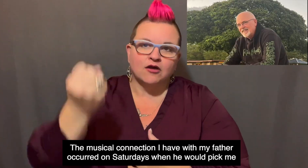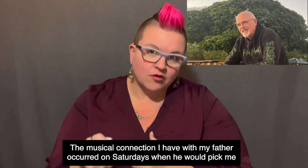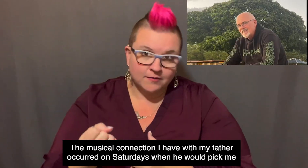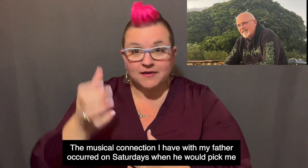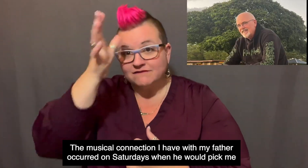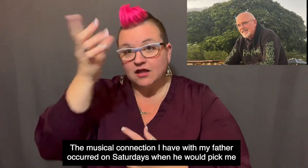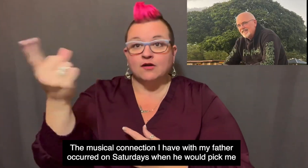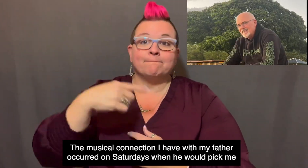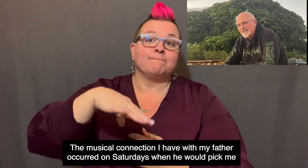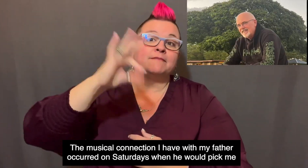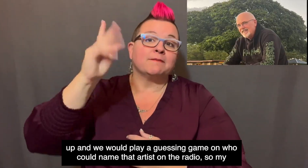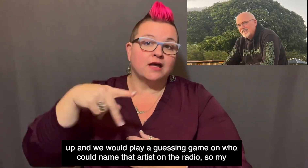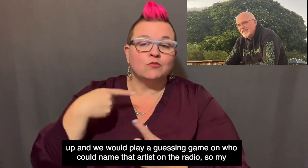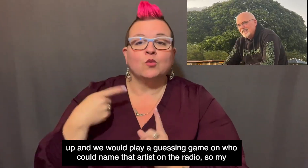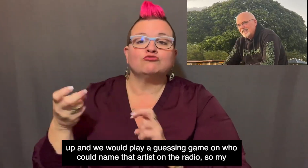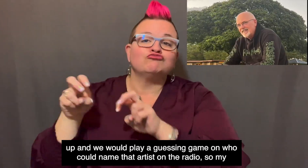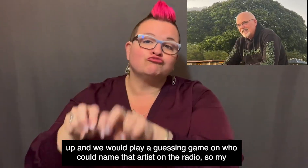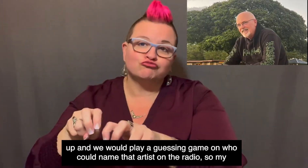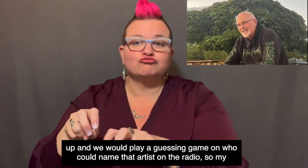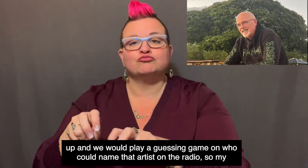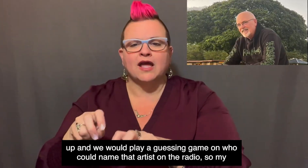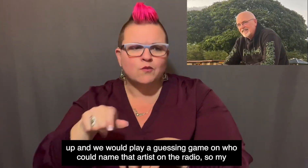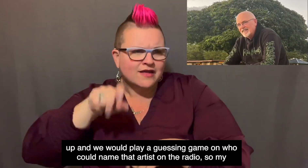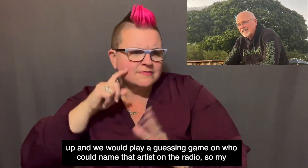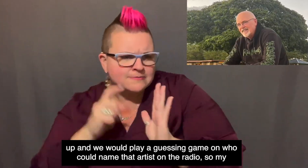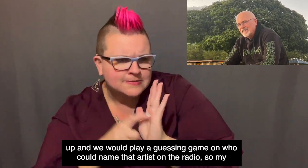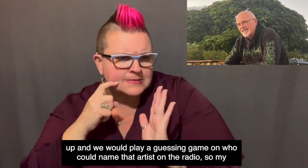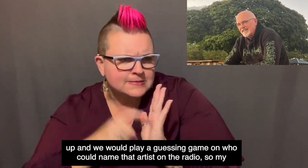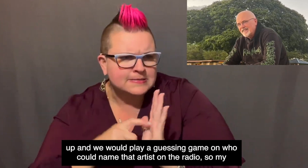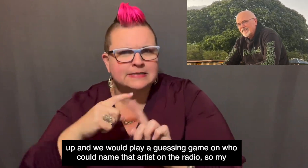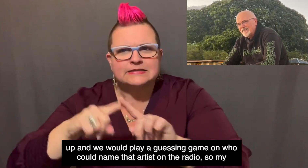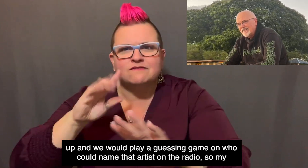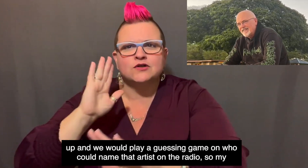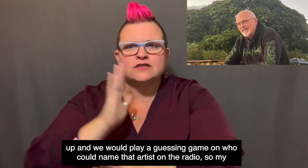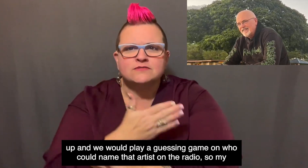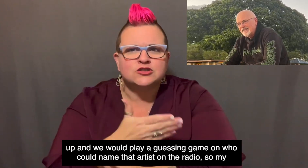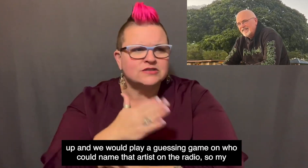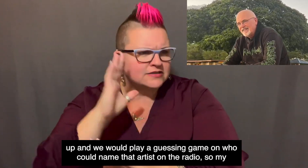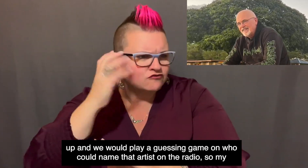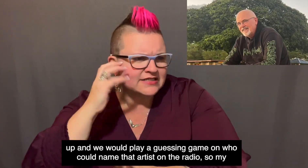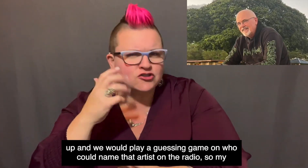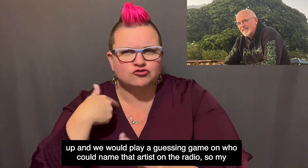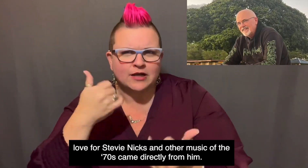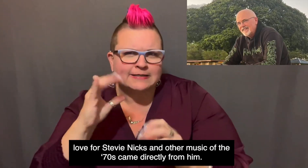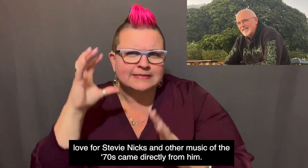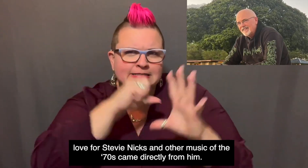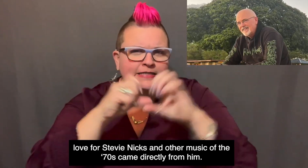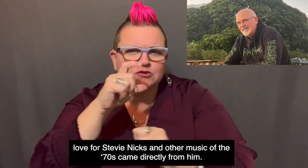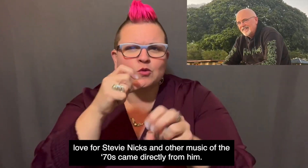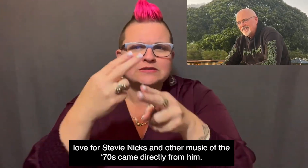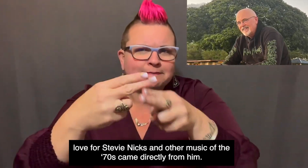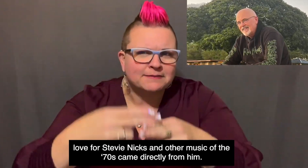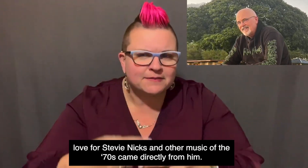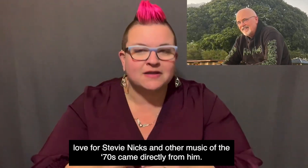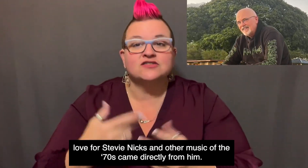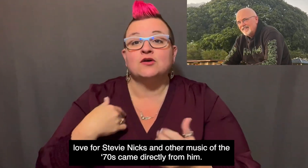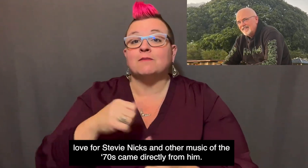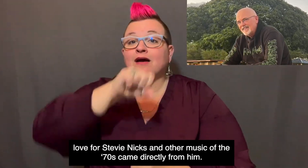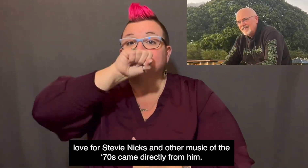Saturdays when he would pick me up and we would play a guessing game on who could name the artist on the radio. So my love for Stevie Nicks and other music